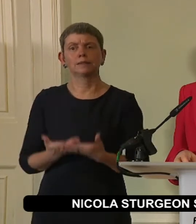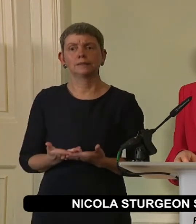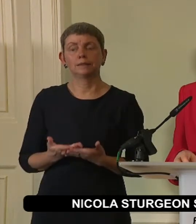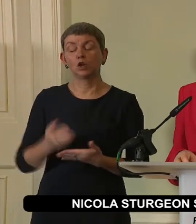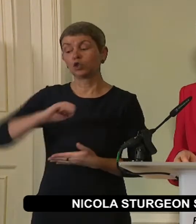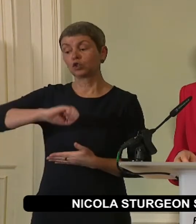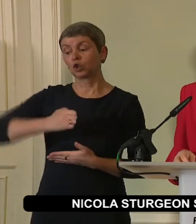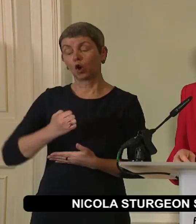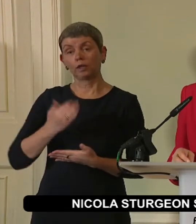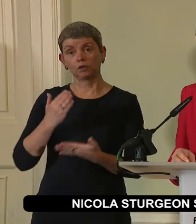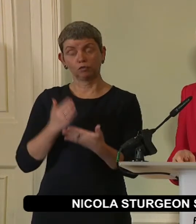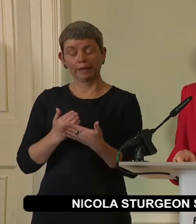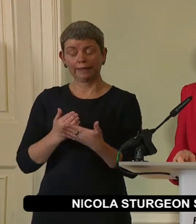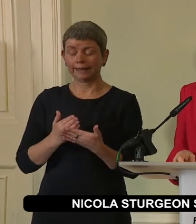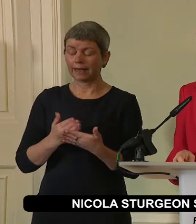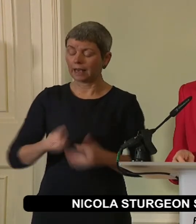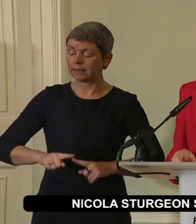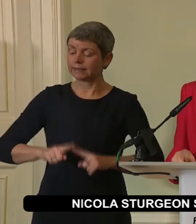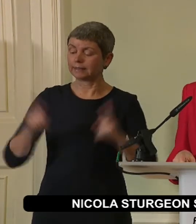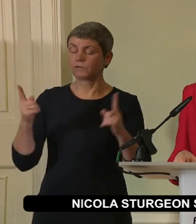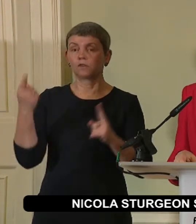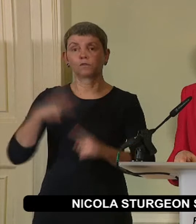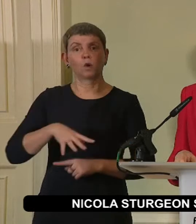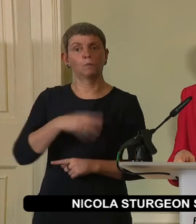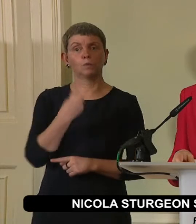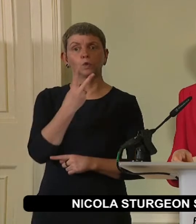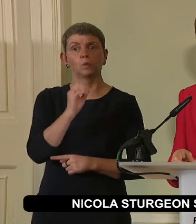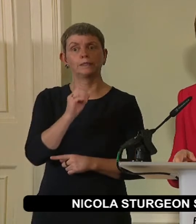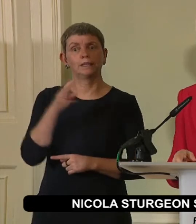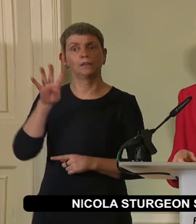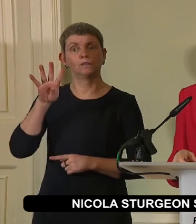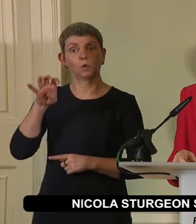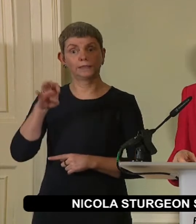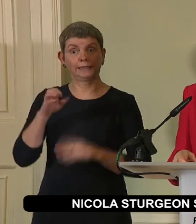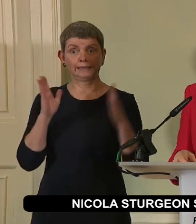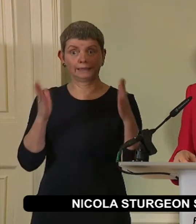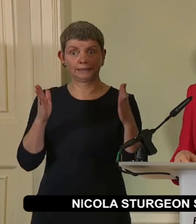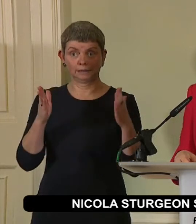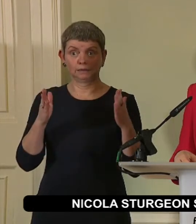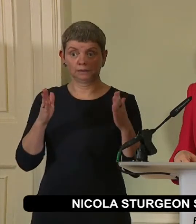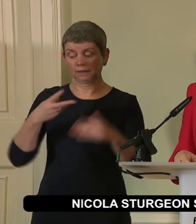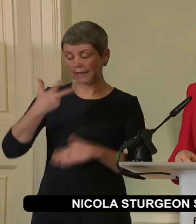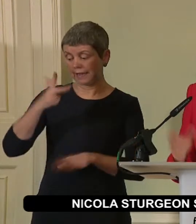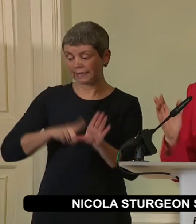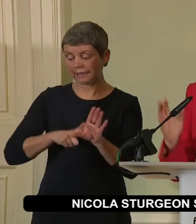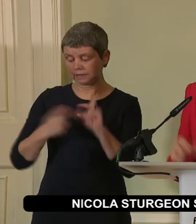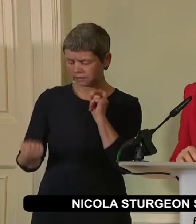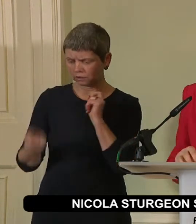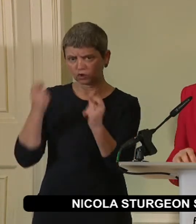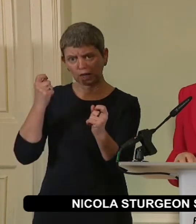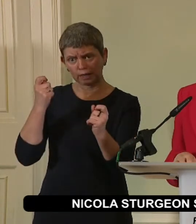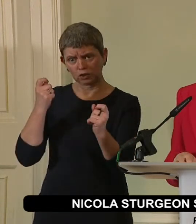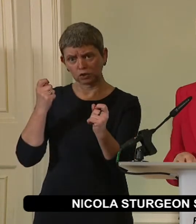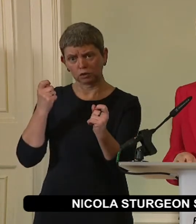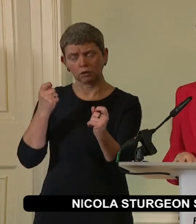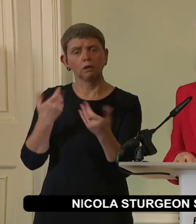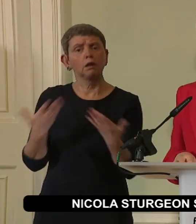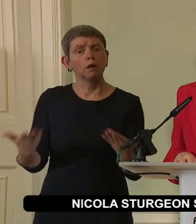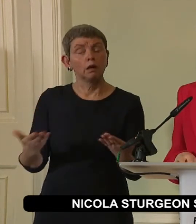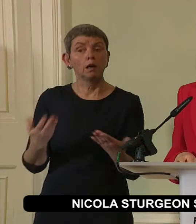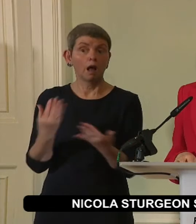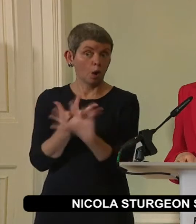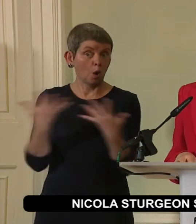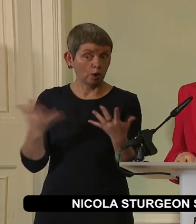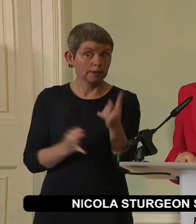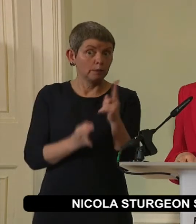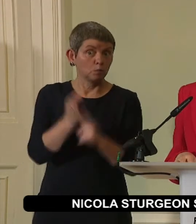country since 2014, and in so many ways, it is changed for the better. Young people from deprived